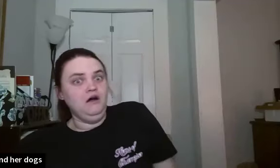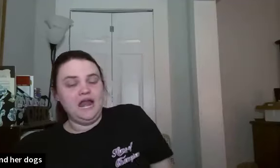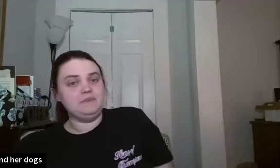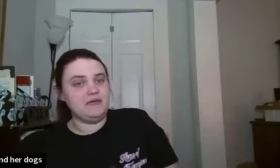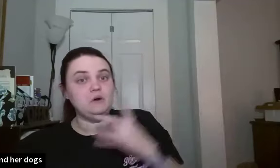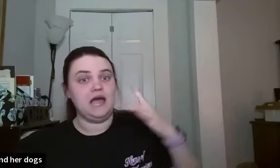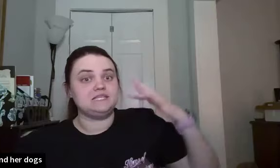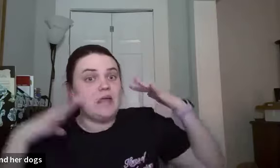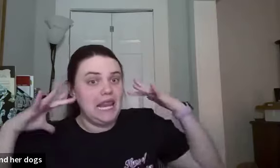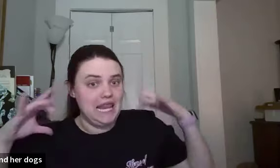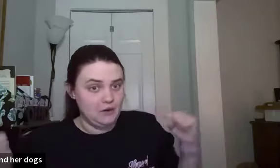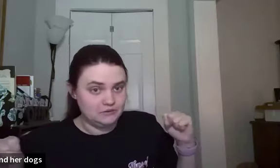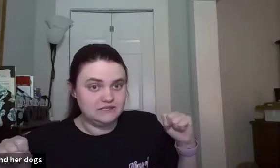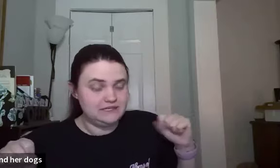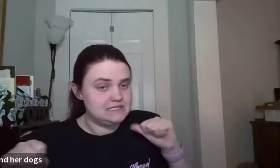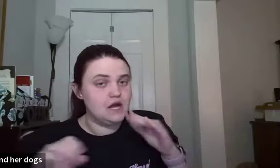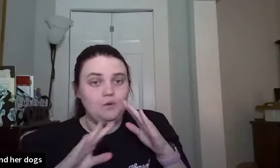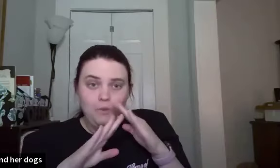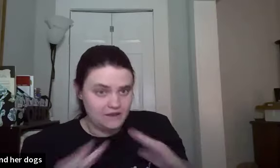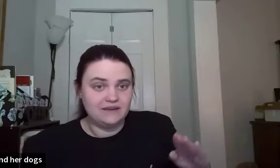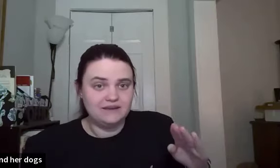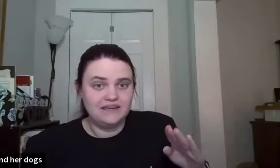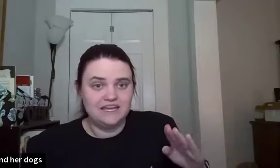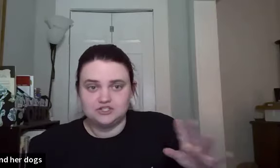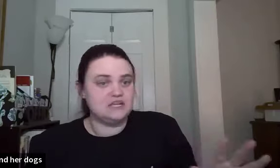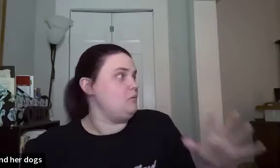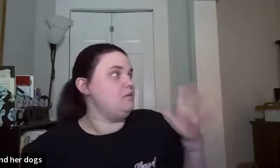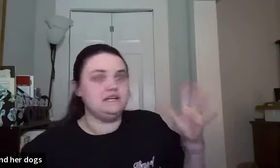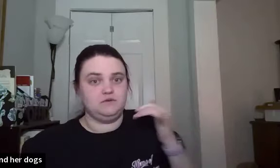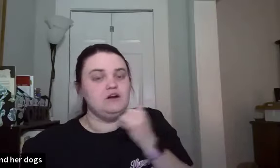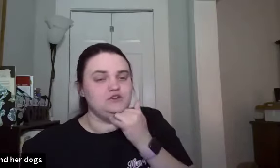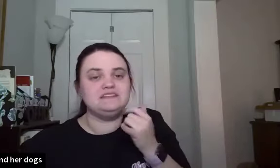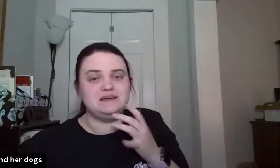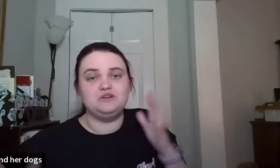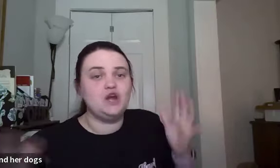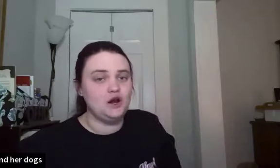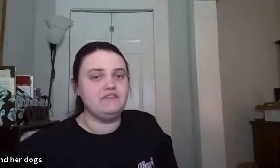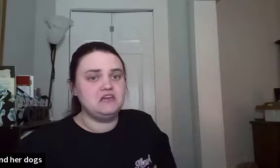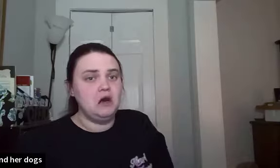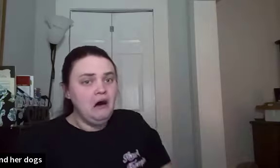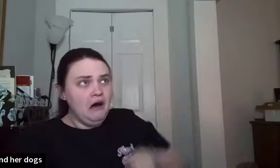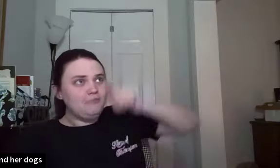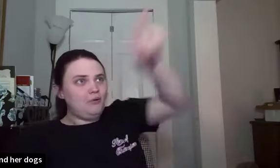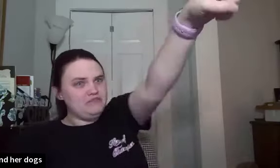and I mean they will gasp loud, like it's not quiet, and you're just like, what is wrong? You think someone's hurt, and then they go point, and they're